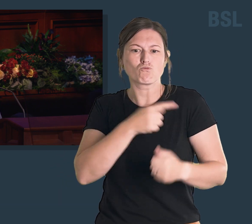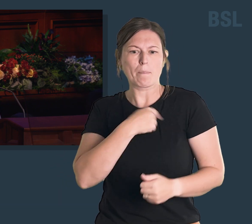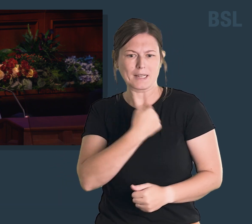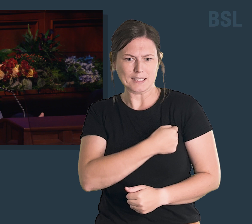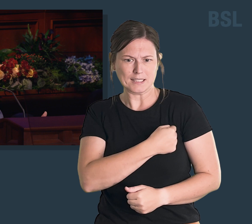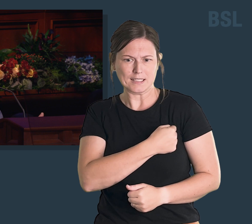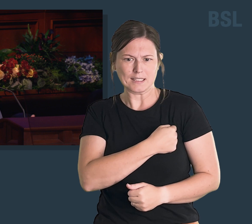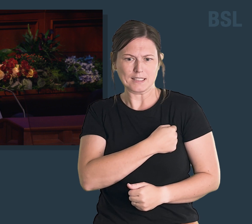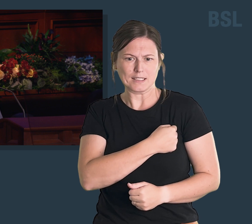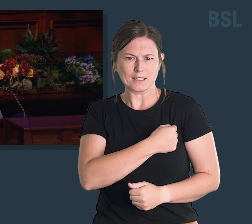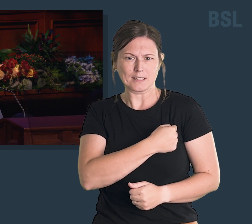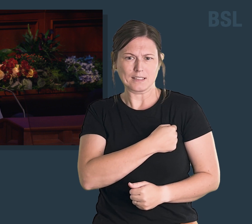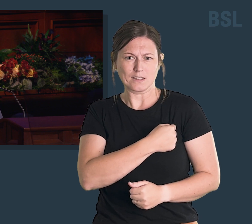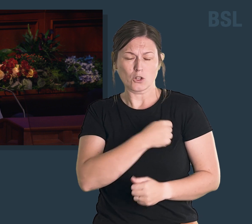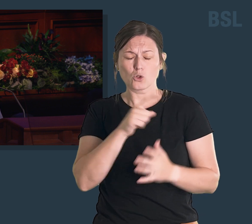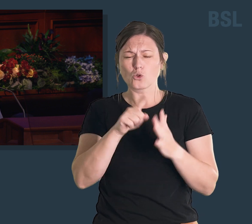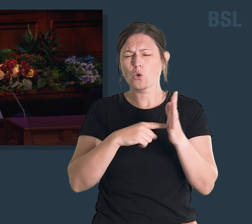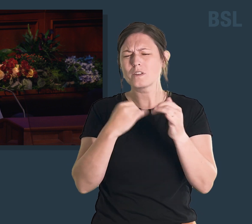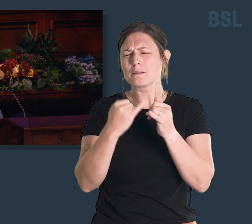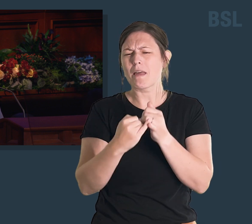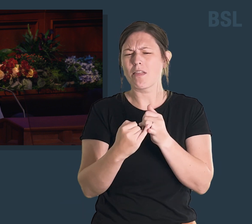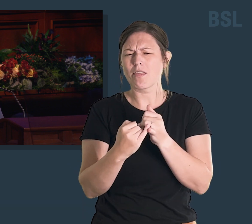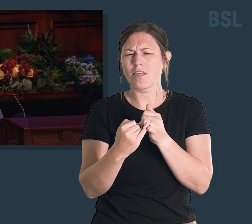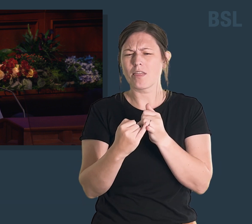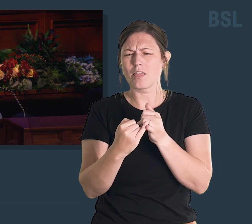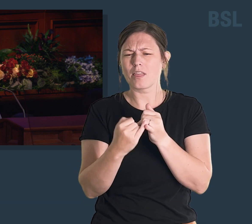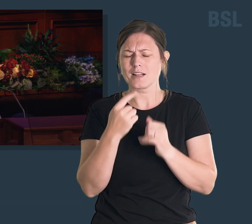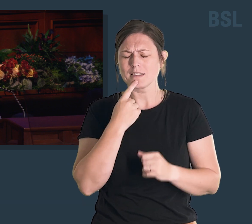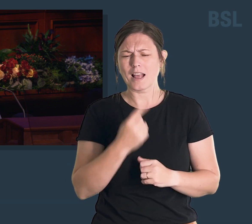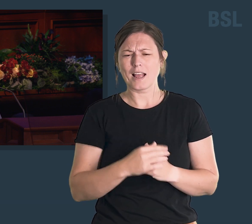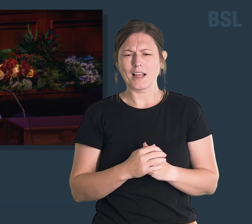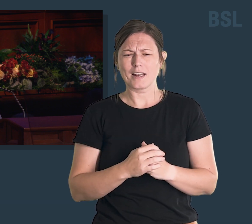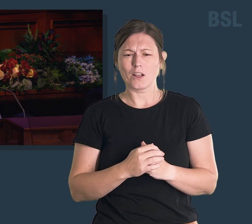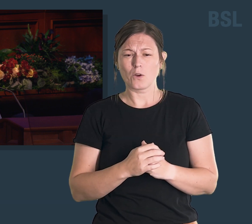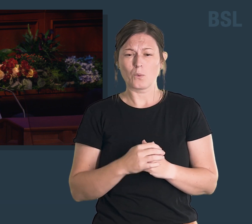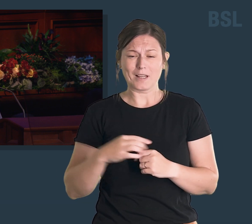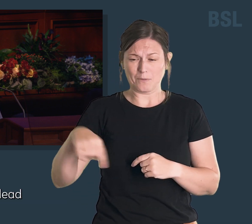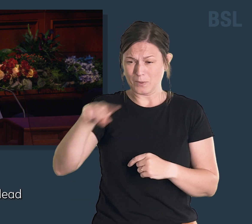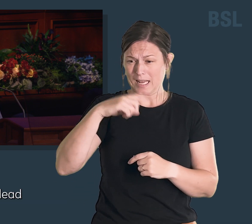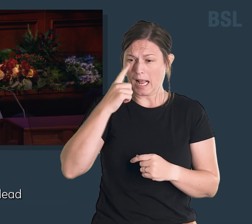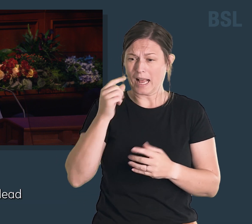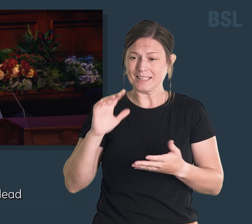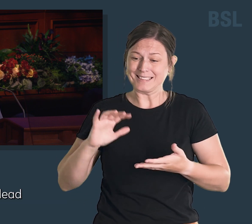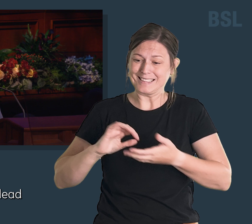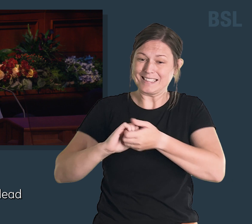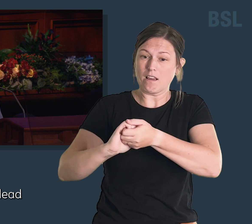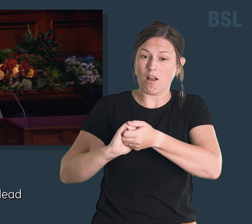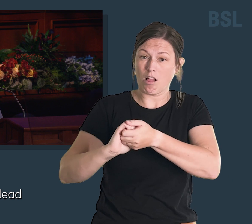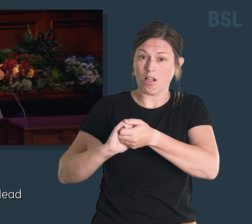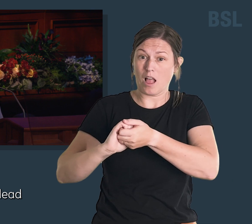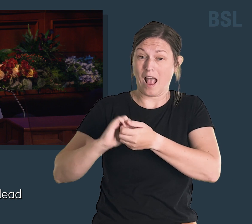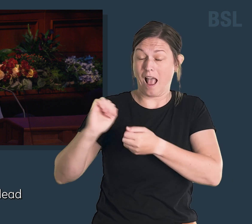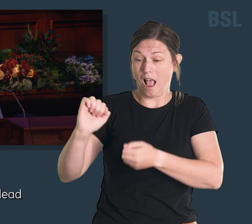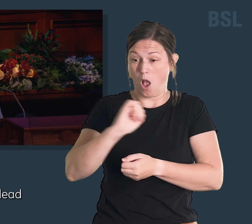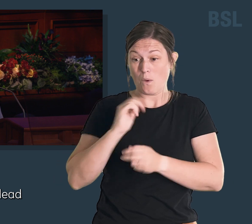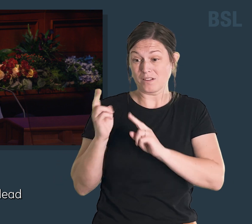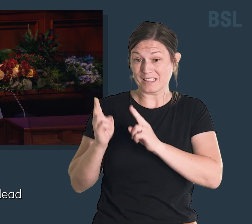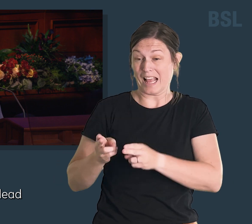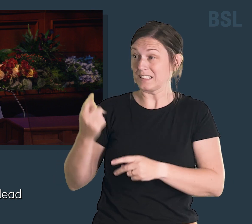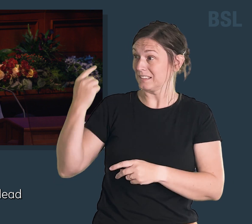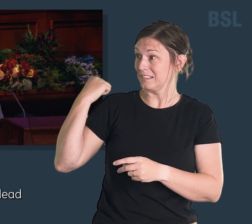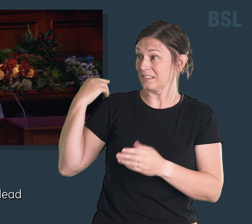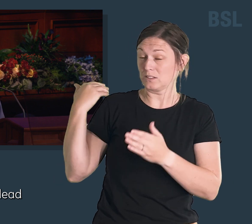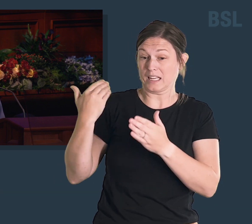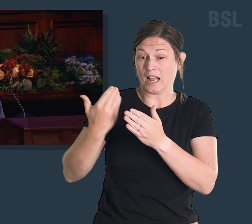part of the new and everlasting covenant. In Joseph Smith's words, we want to seal up our dead to come forth